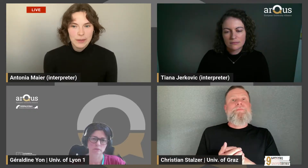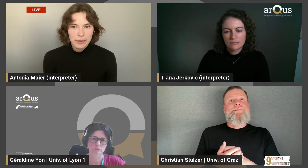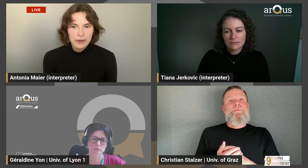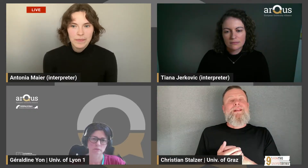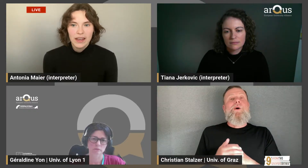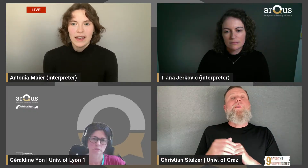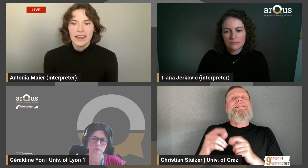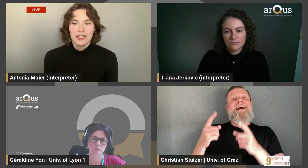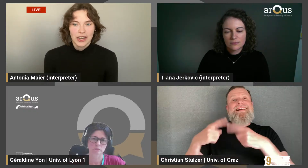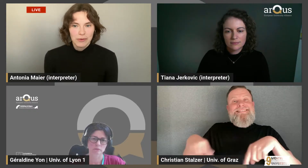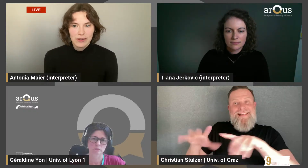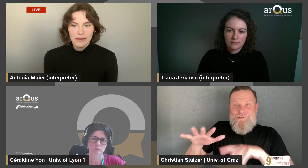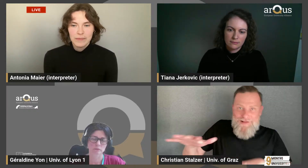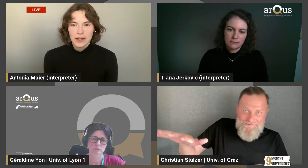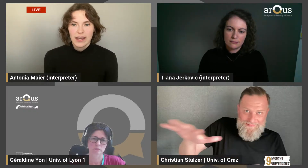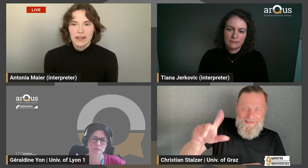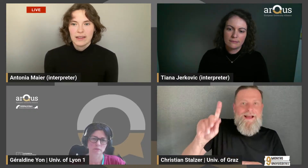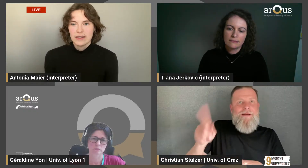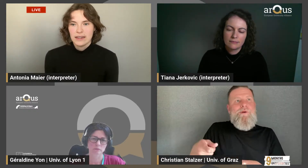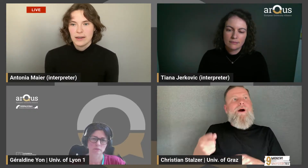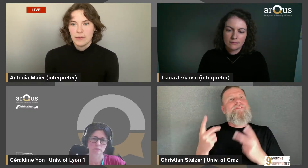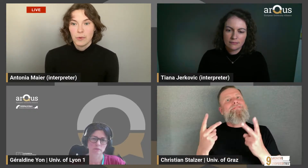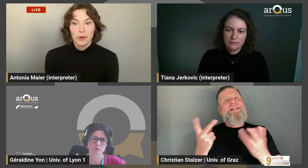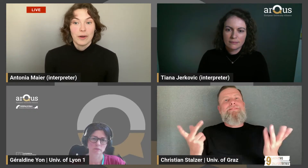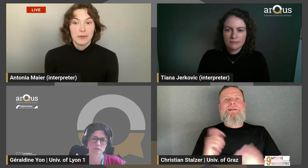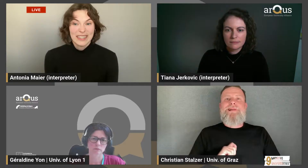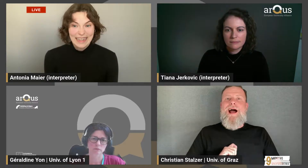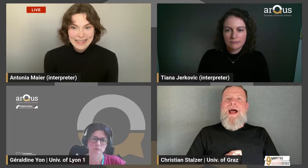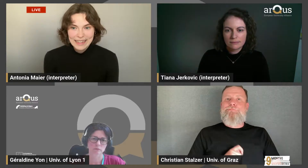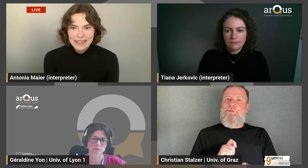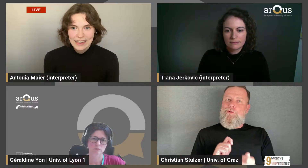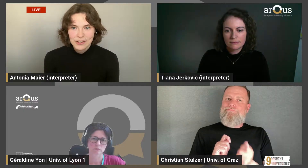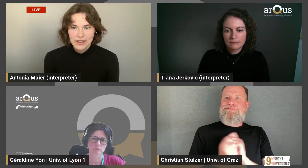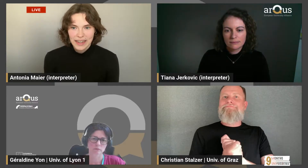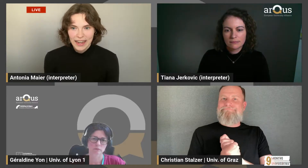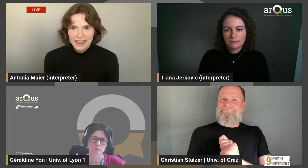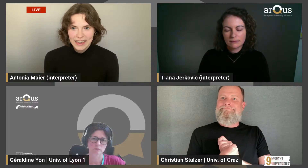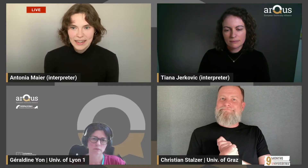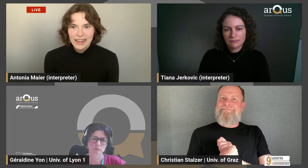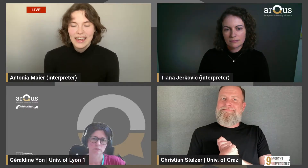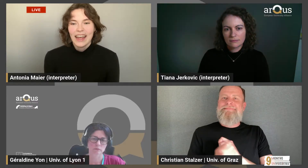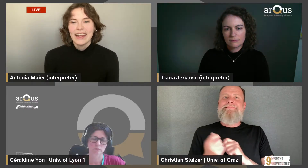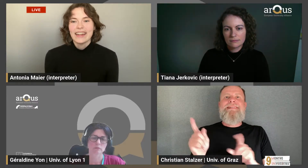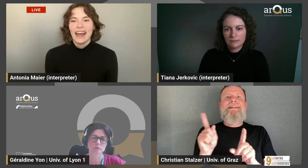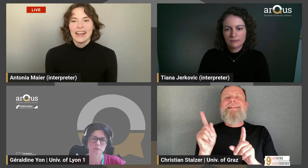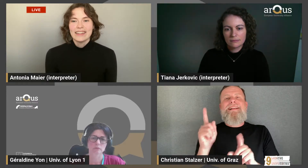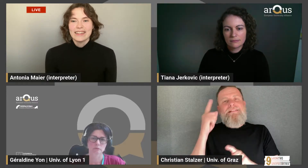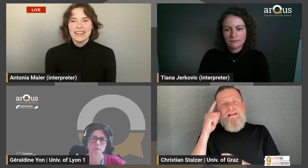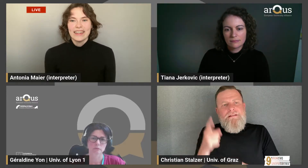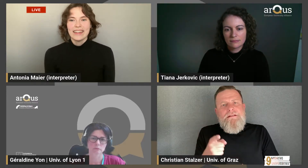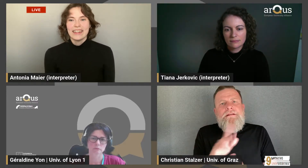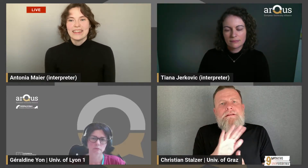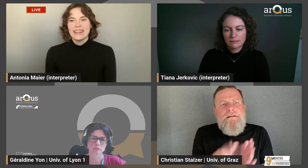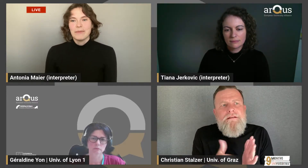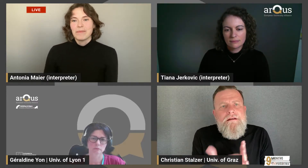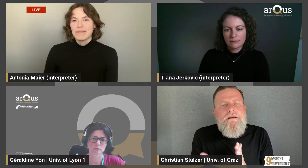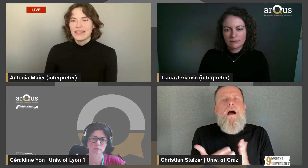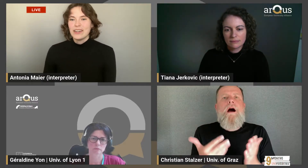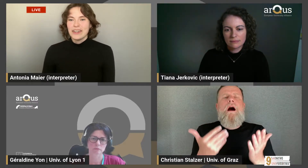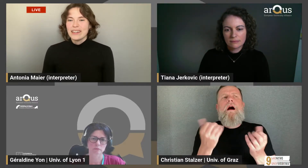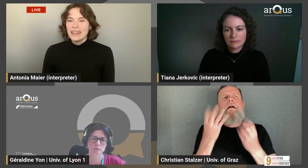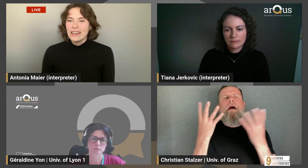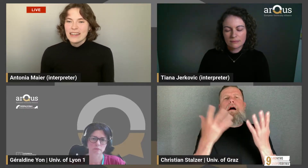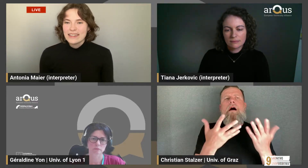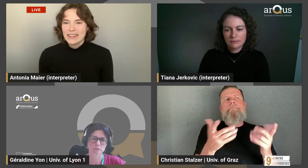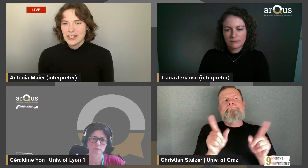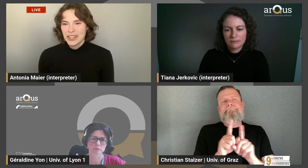more visible in general and more represented in society. And I see that